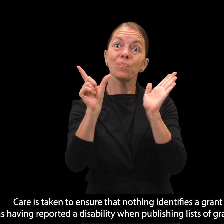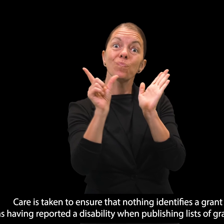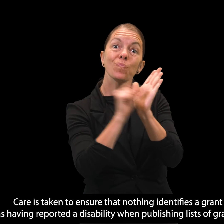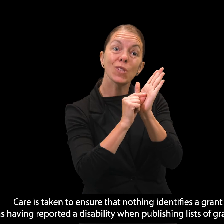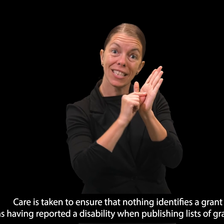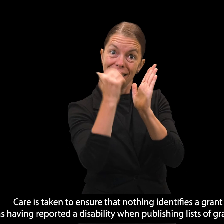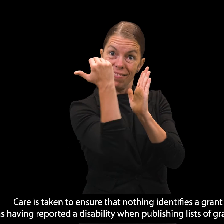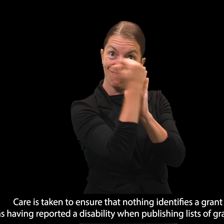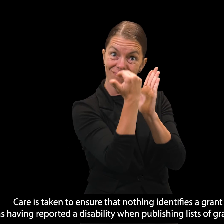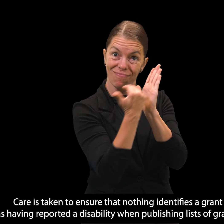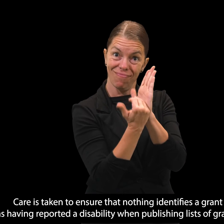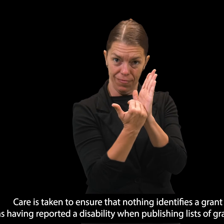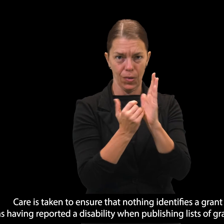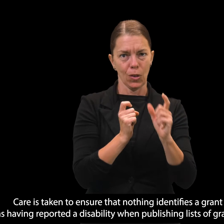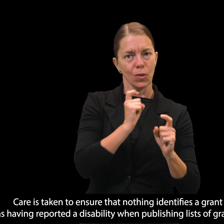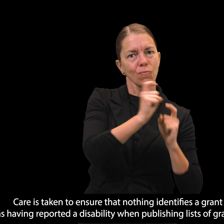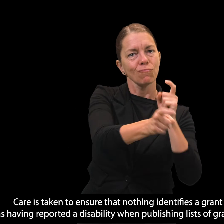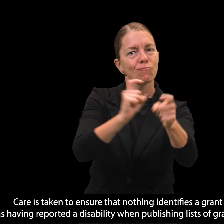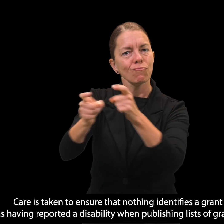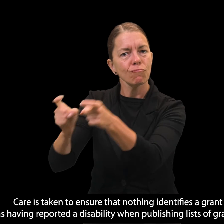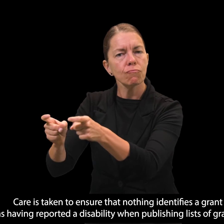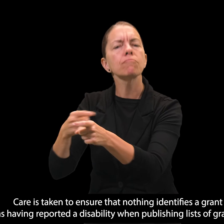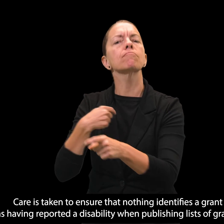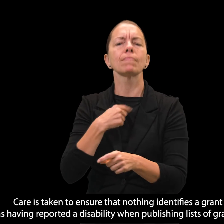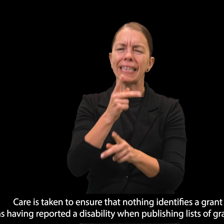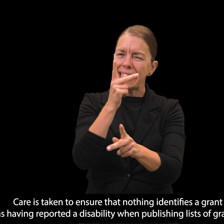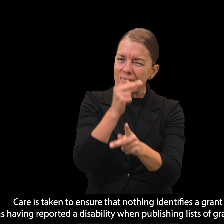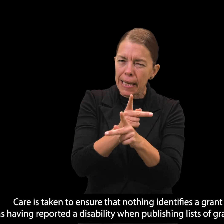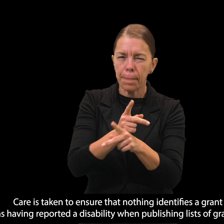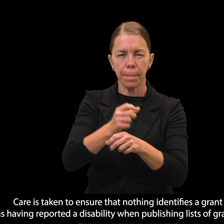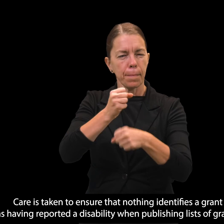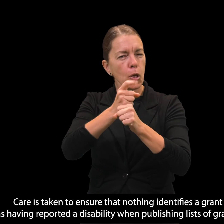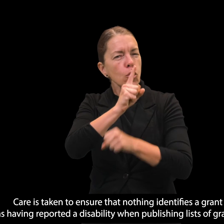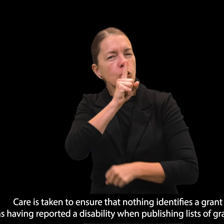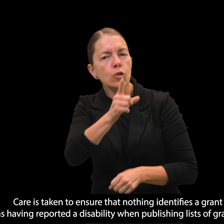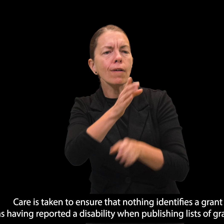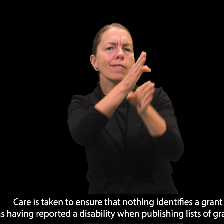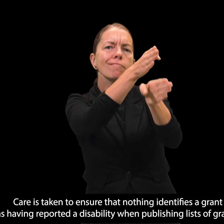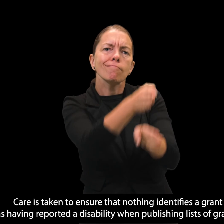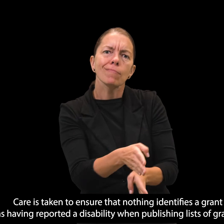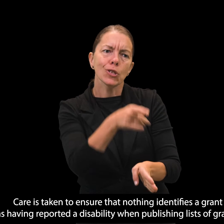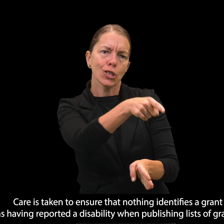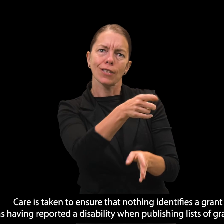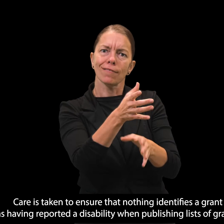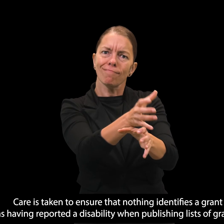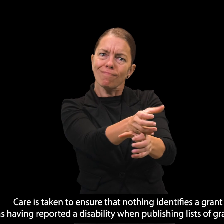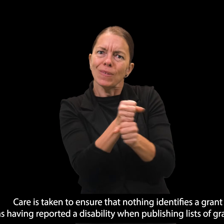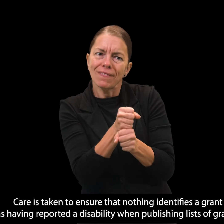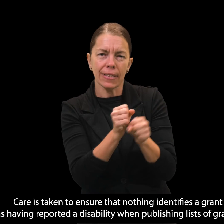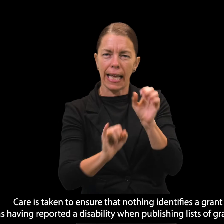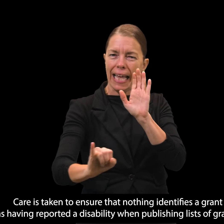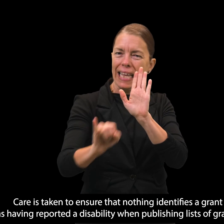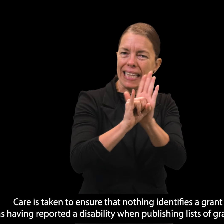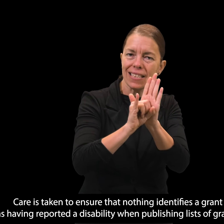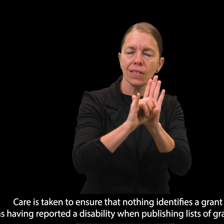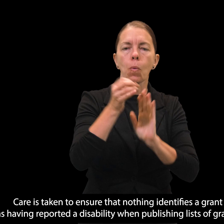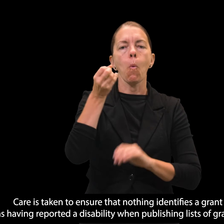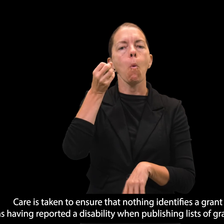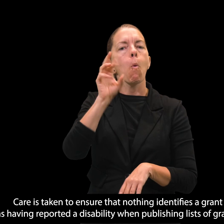Care is taken to ensure that nothing identifies a grant recipient As having reported a disability